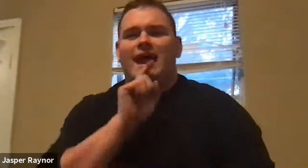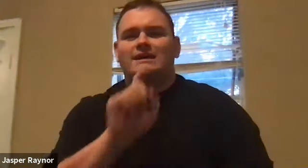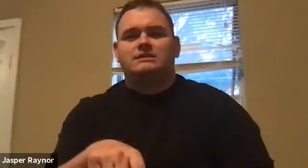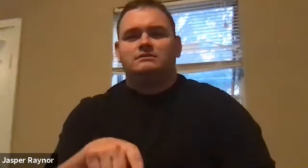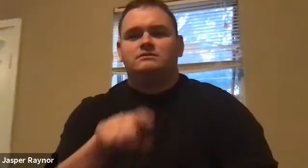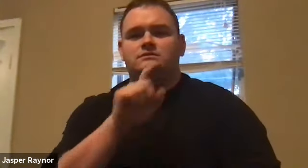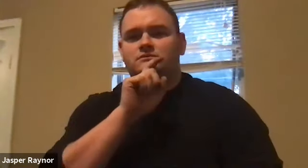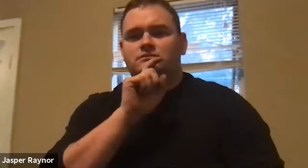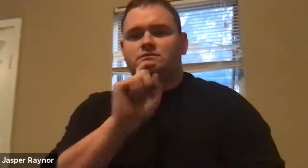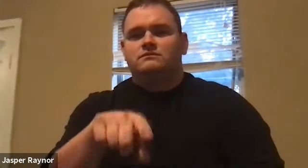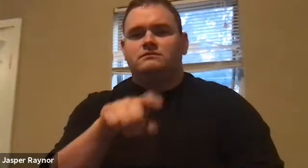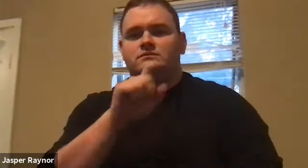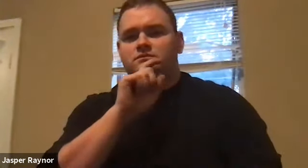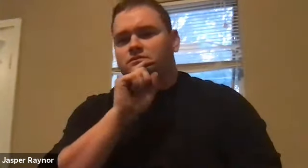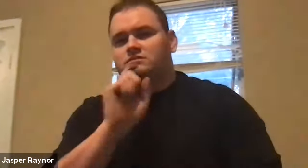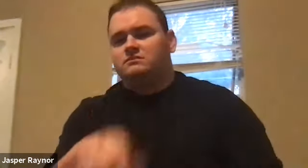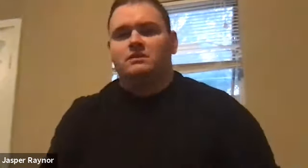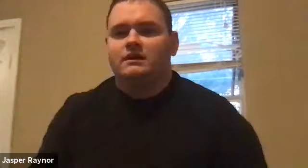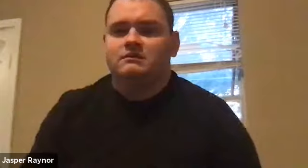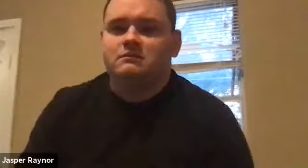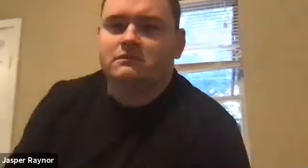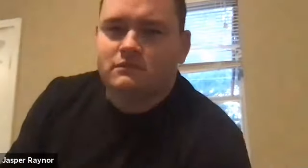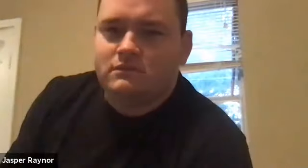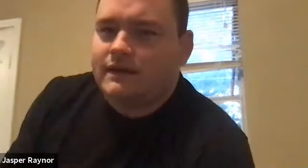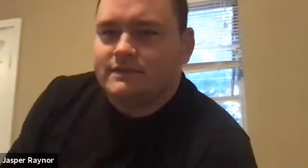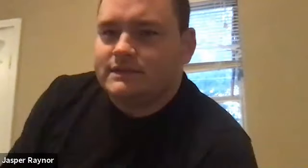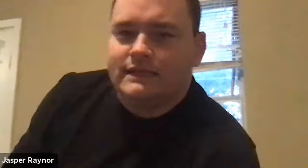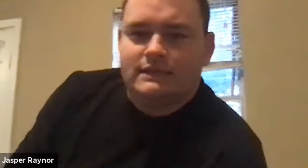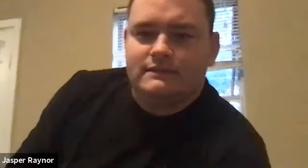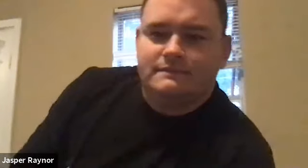Ask. Yeah. Something like that. Yeah. I haven't seen that sign.